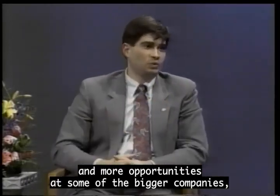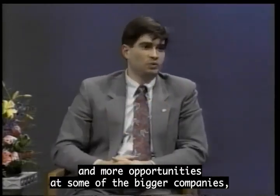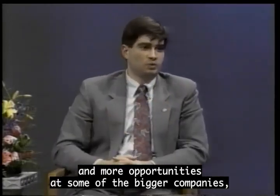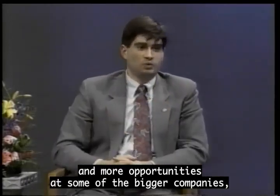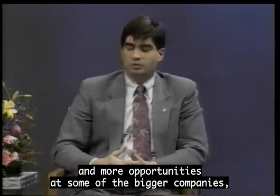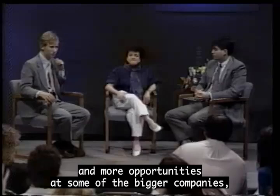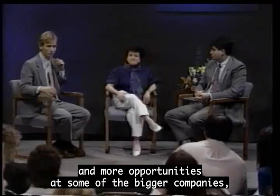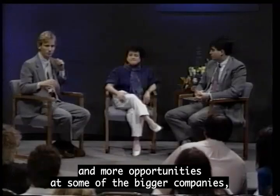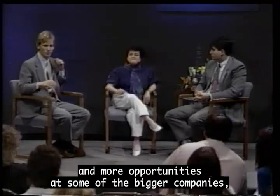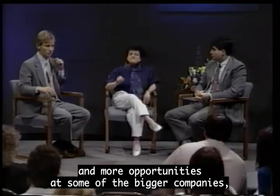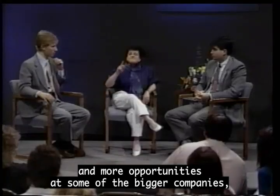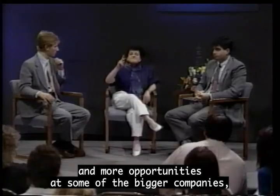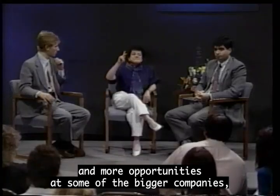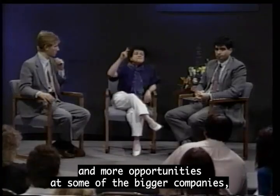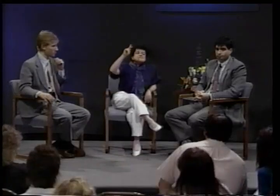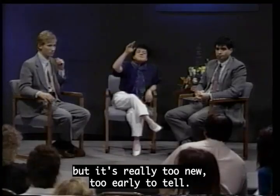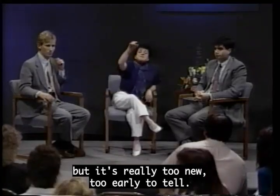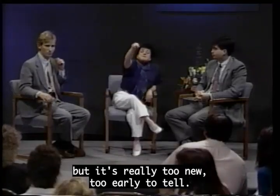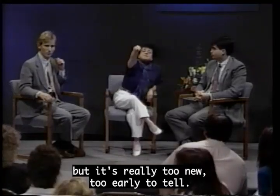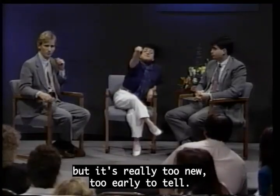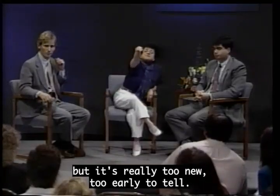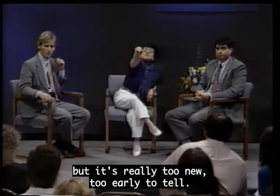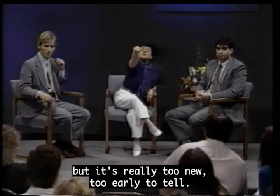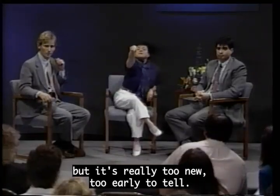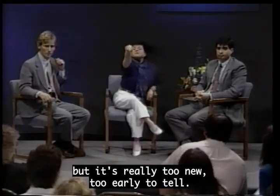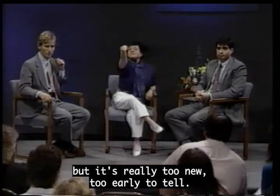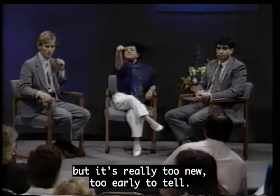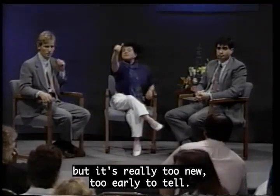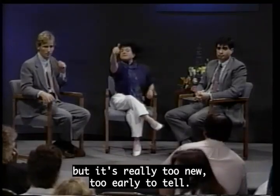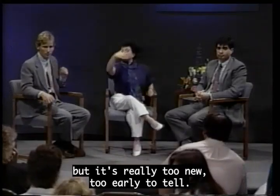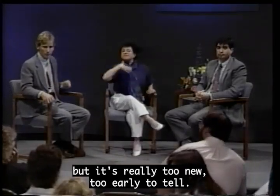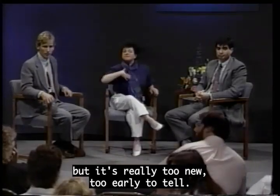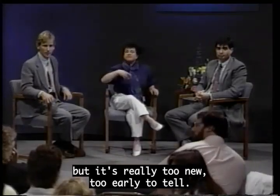really too new, too early to tell. Yes.